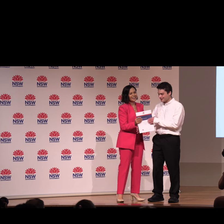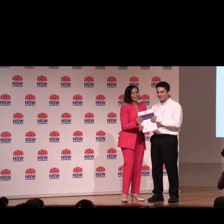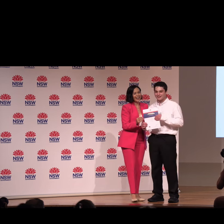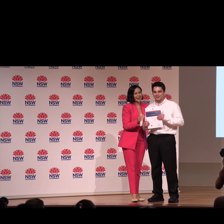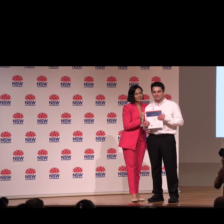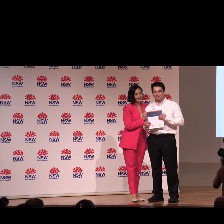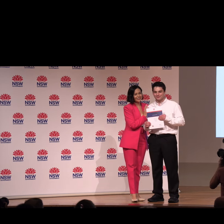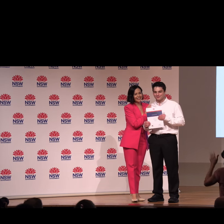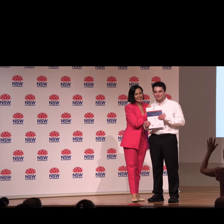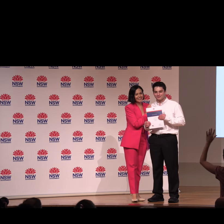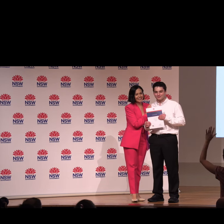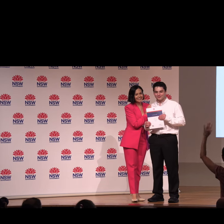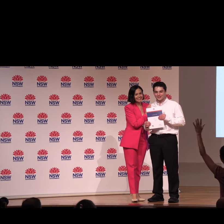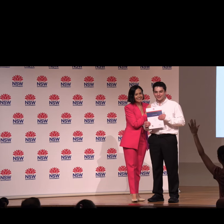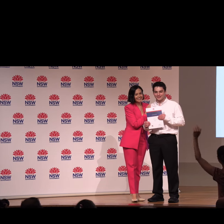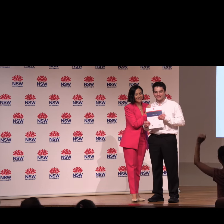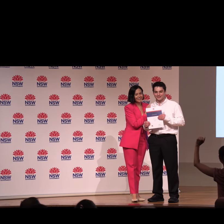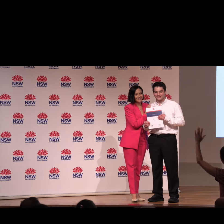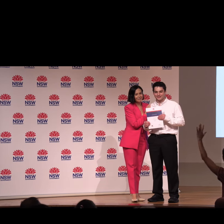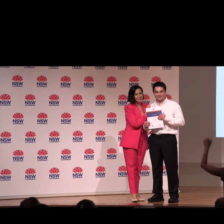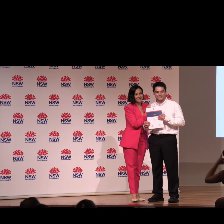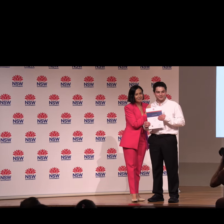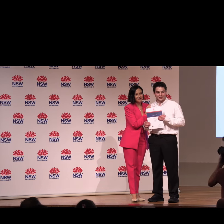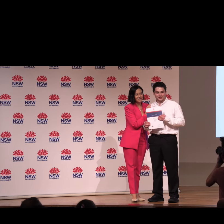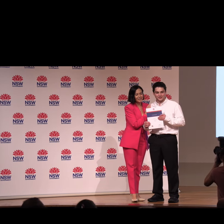And Quinn Hoffman from St. Luke's Grammar School, DY.